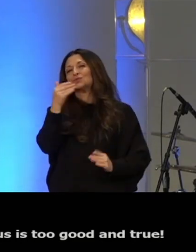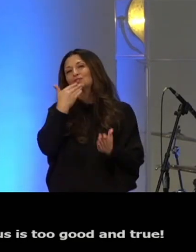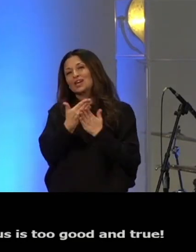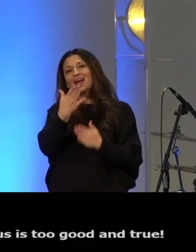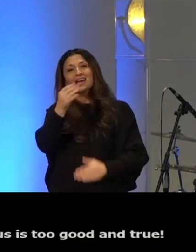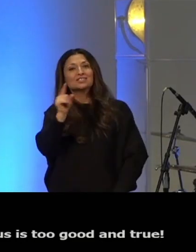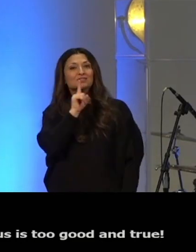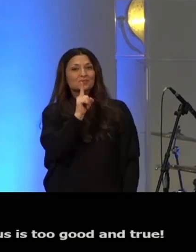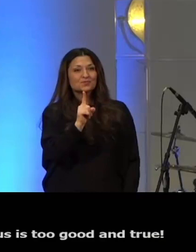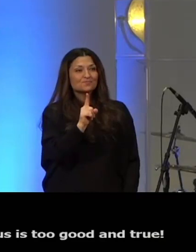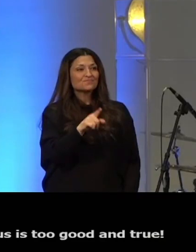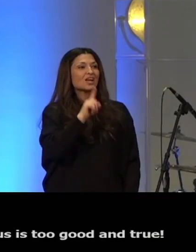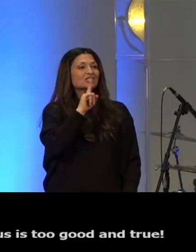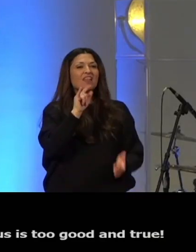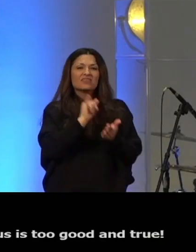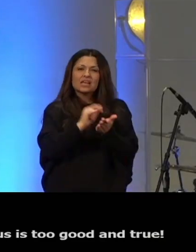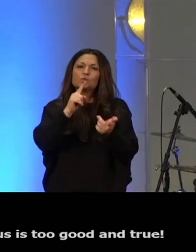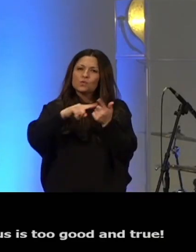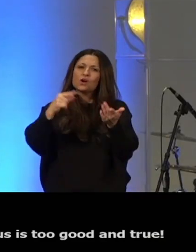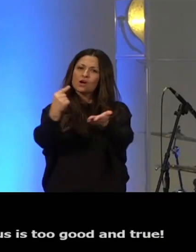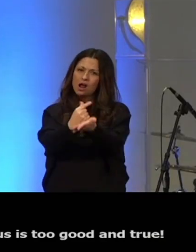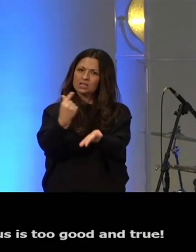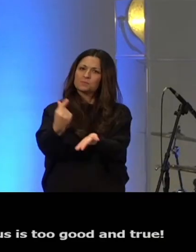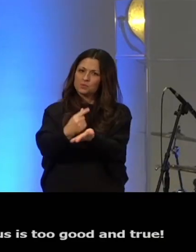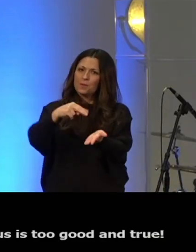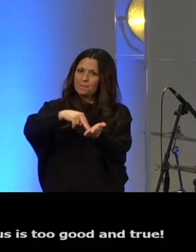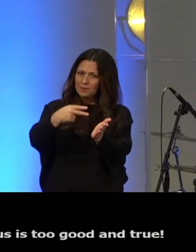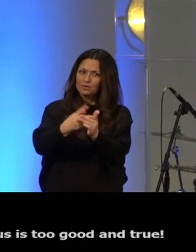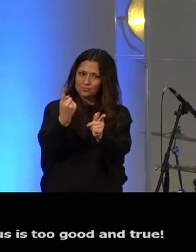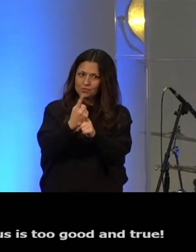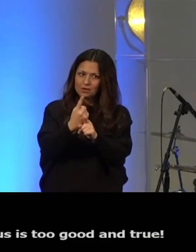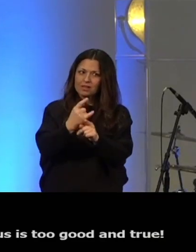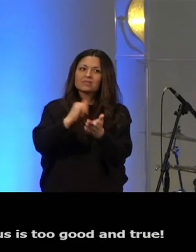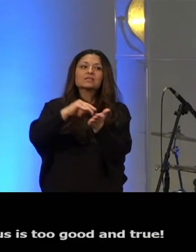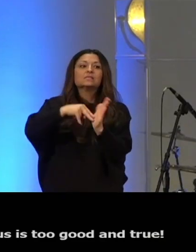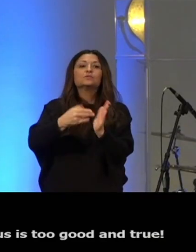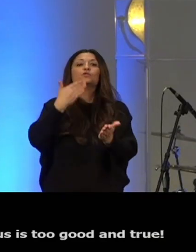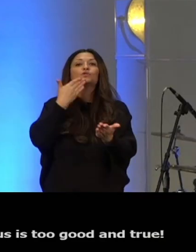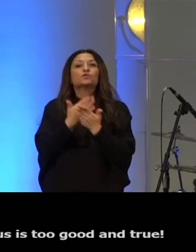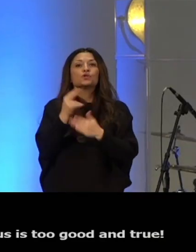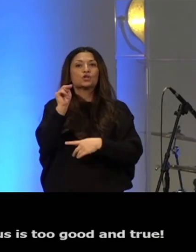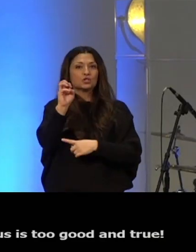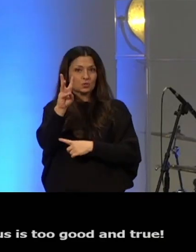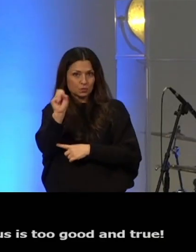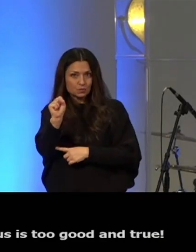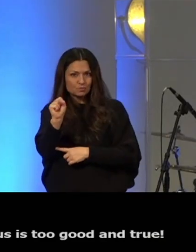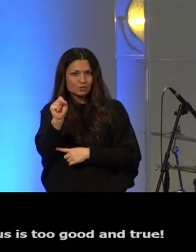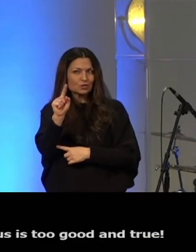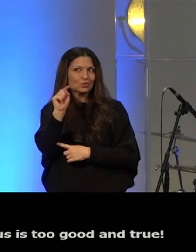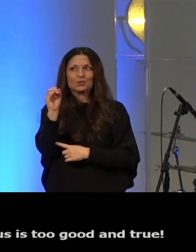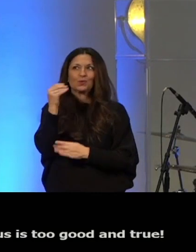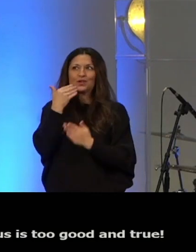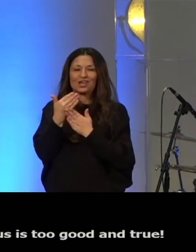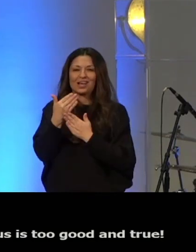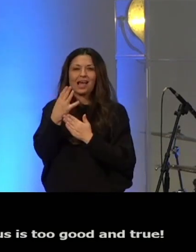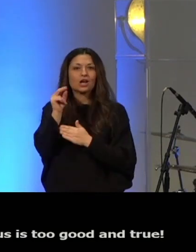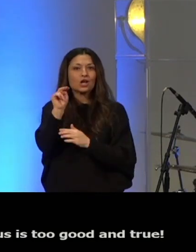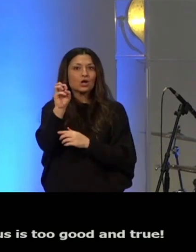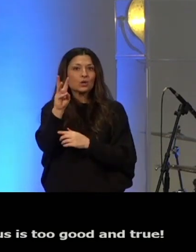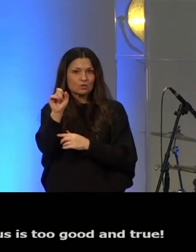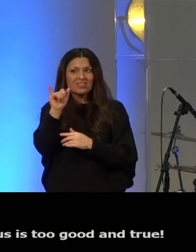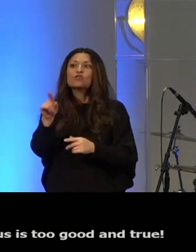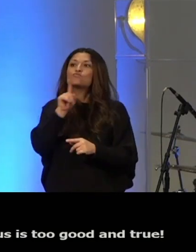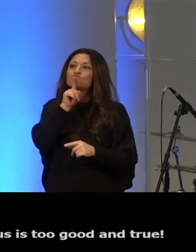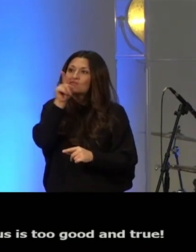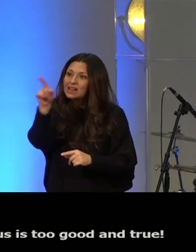Matter of fact, that's what gospel means. Did you know that gospel means good news? It's good, it's too good, and it's news, it really